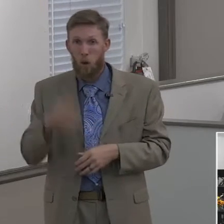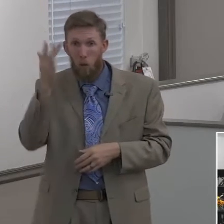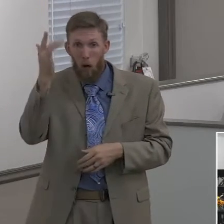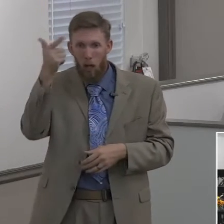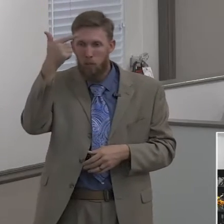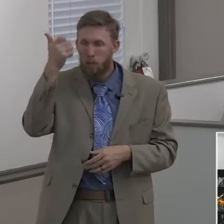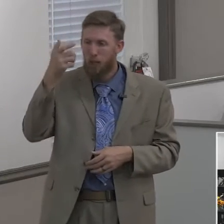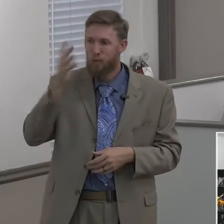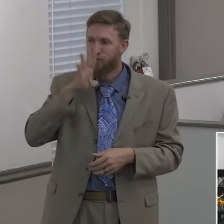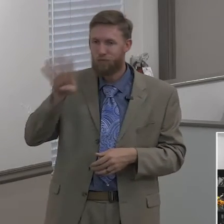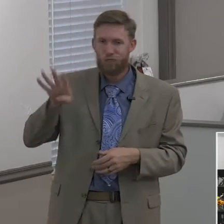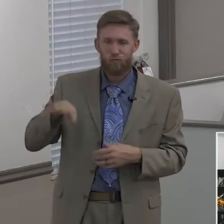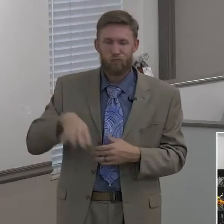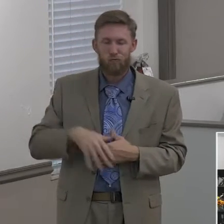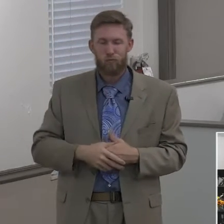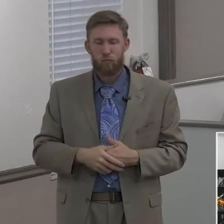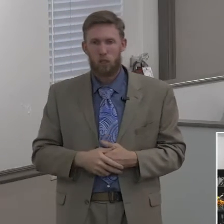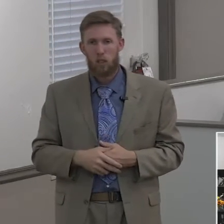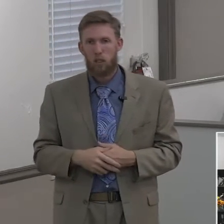ignore Him.